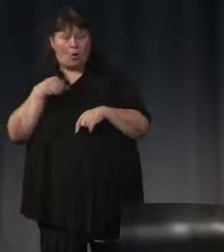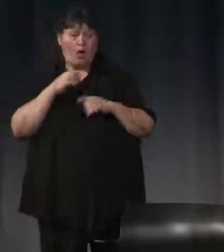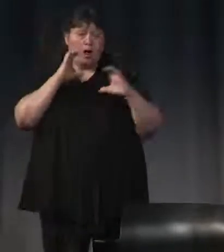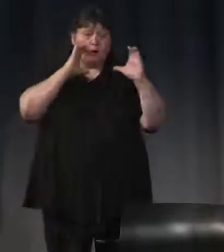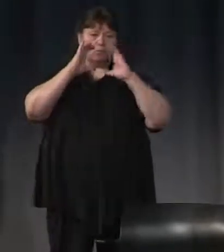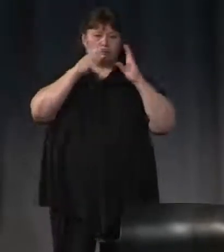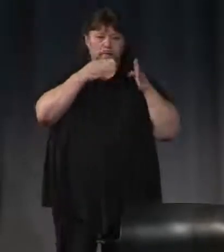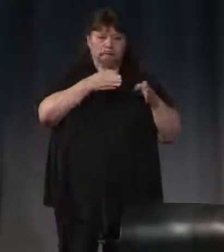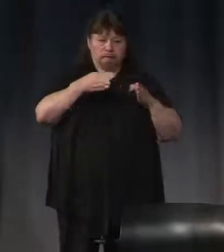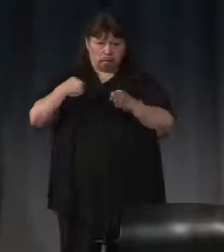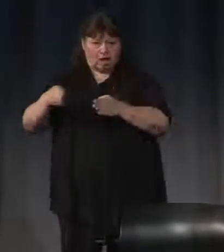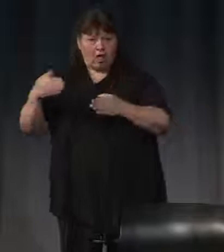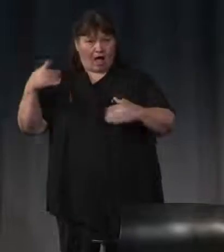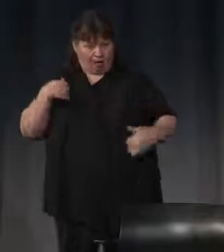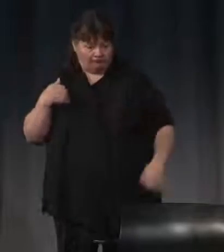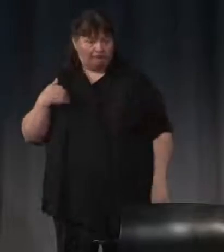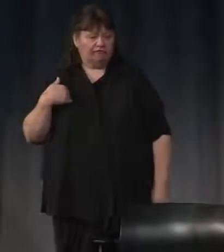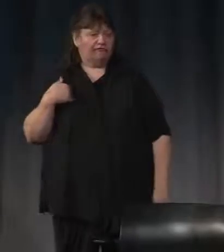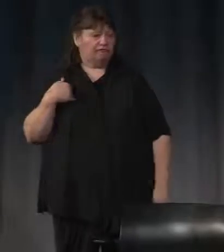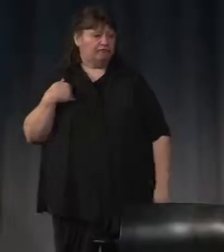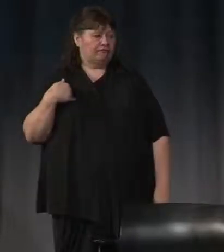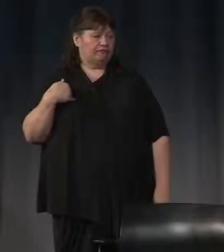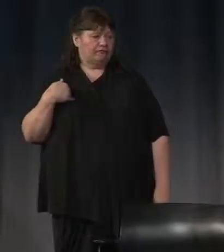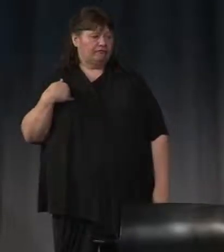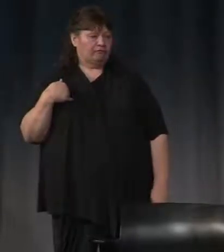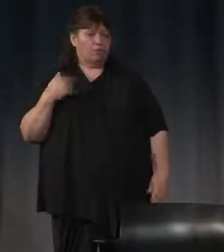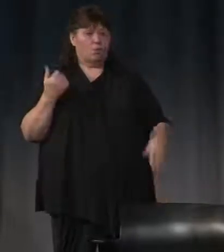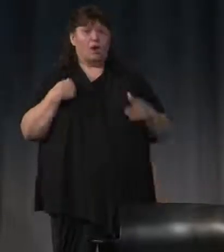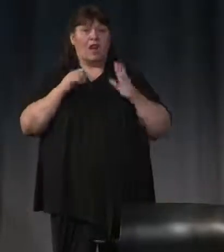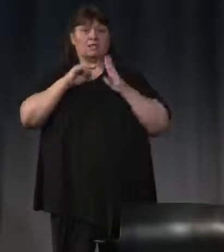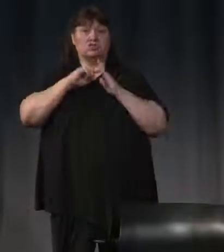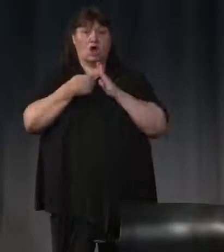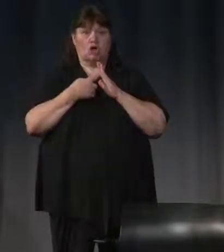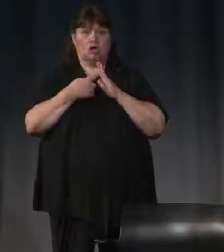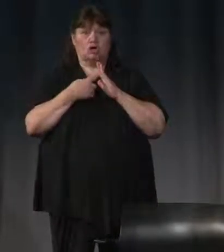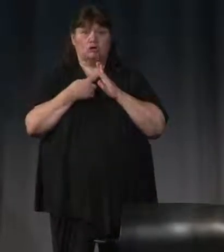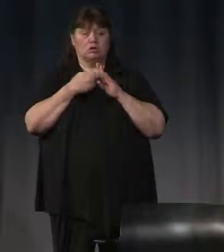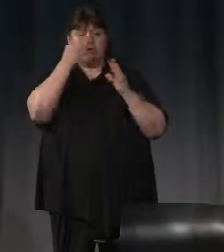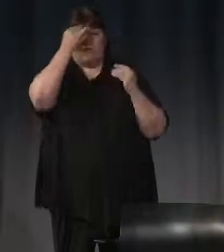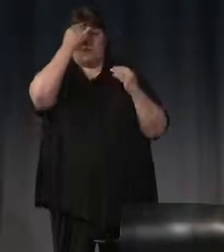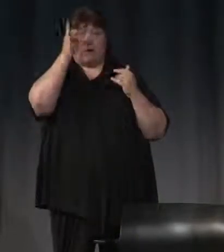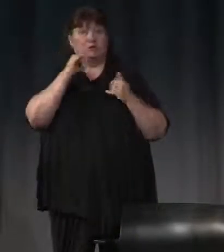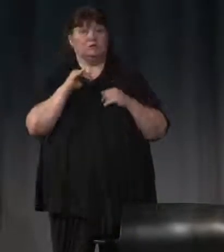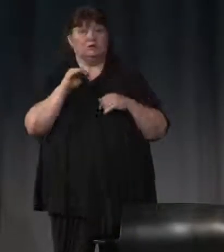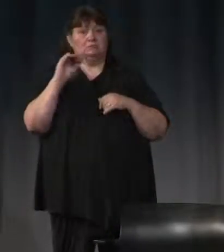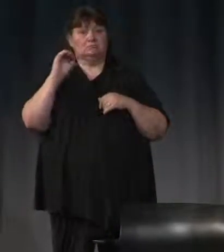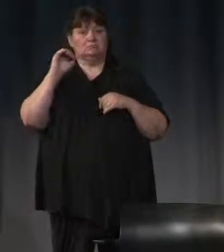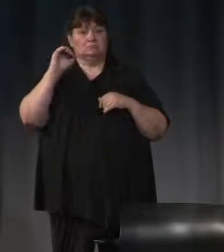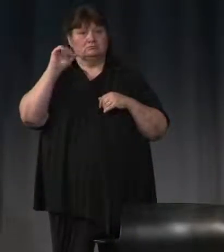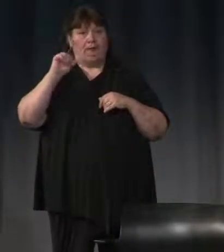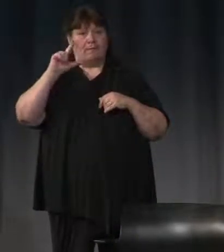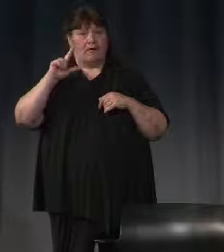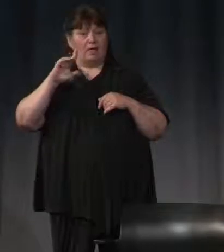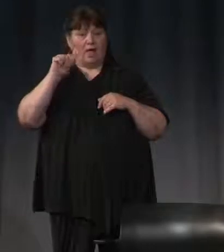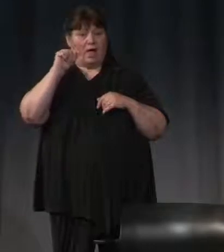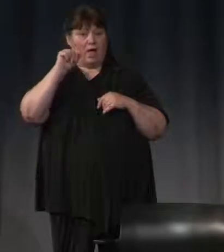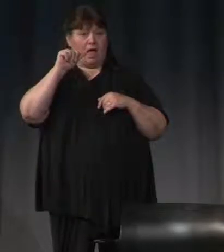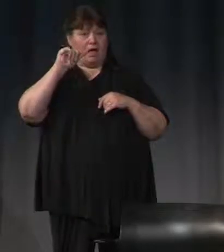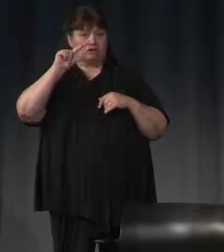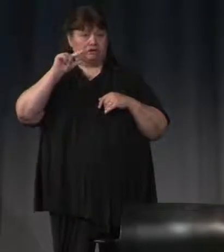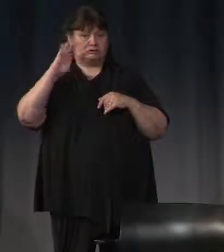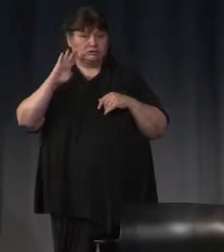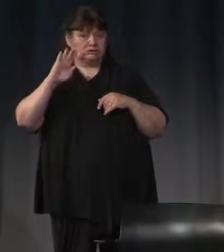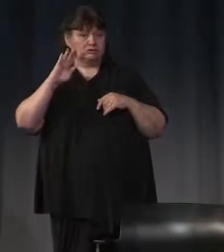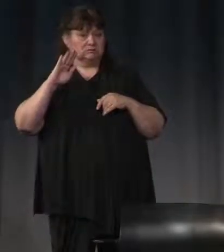communication. And when I started to think about Bell's students, for instance, they all